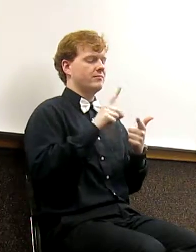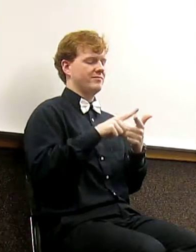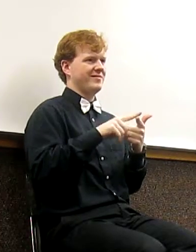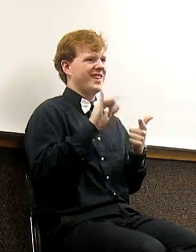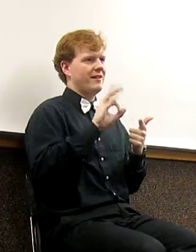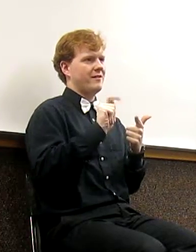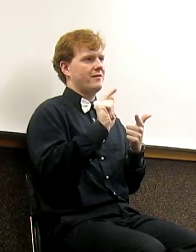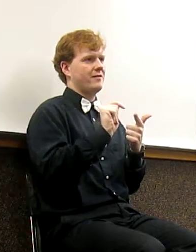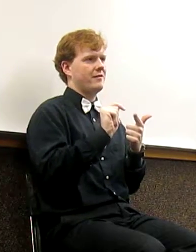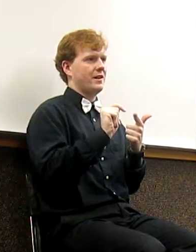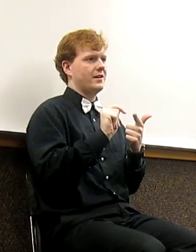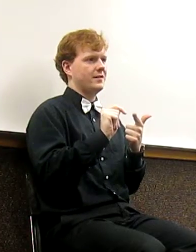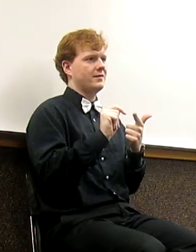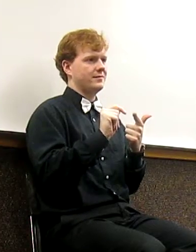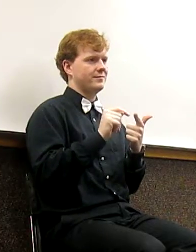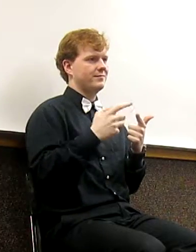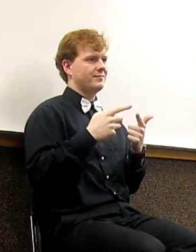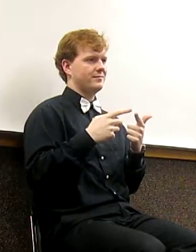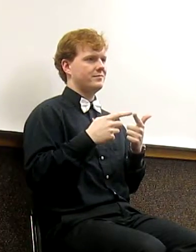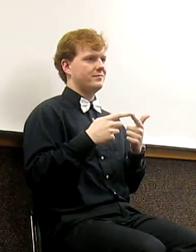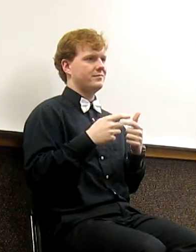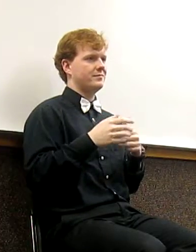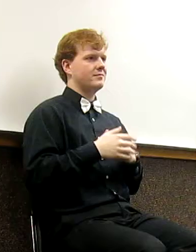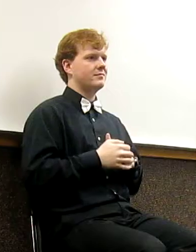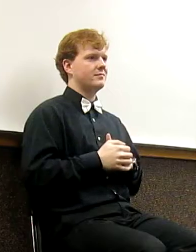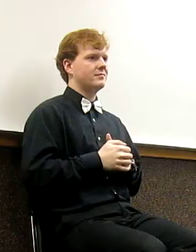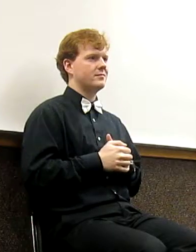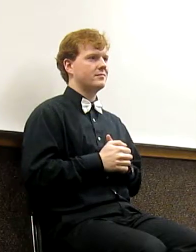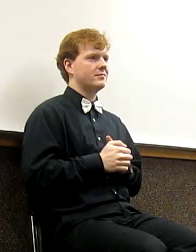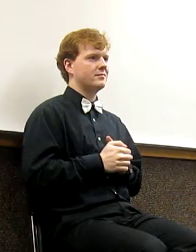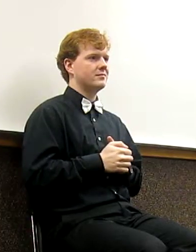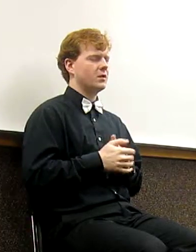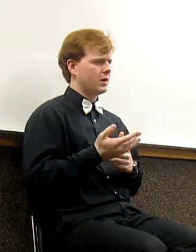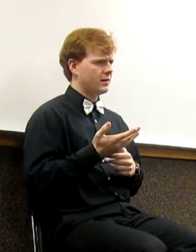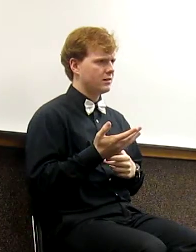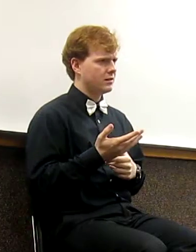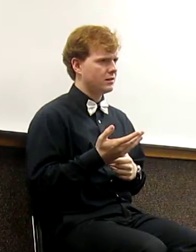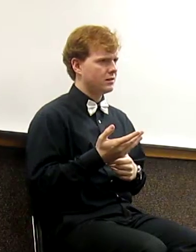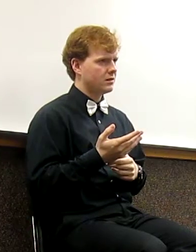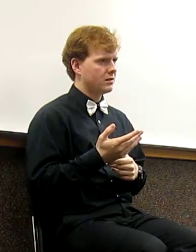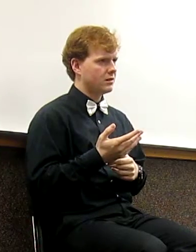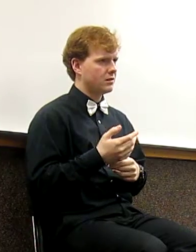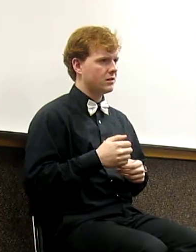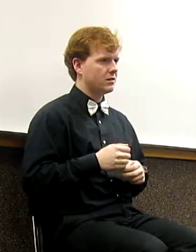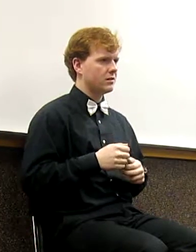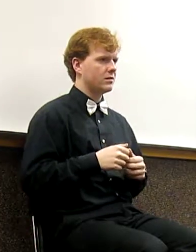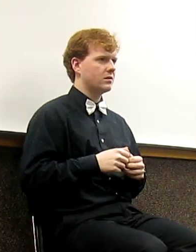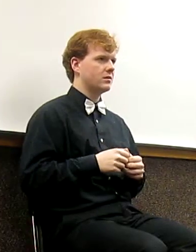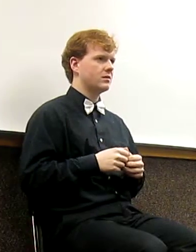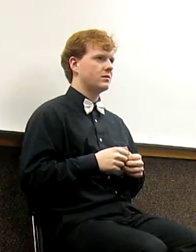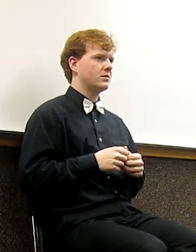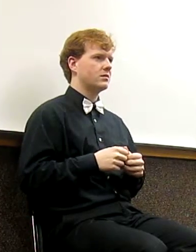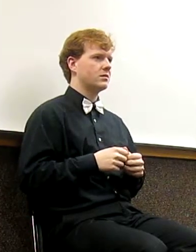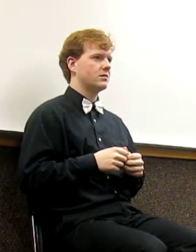2. They insulate your body. They cushion your organs. Like fats are good in that sense. Like you need